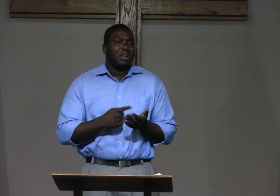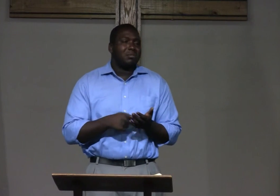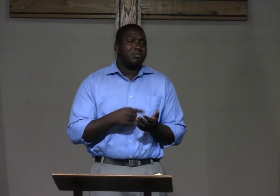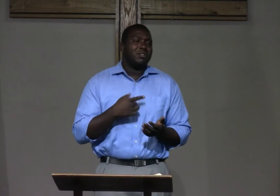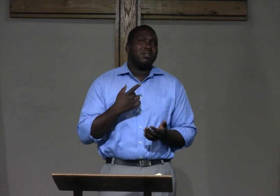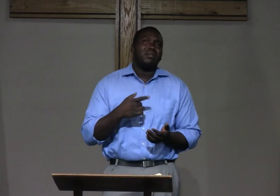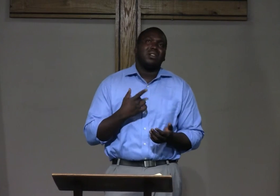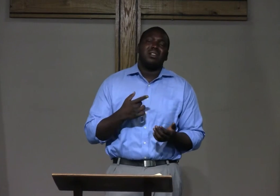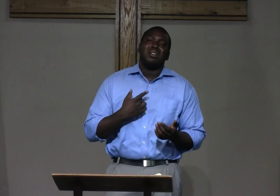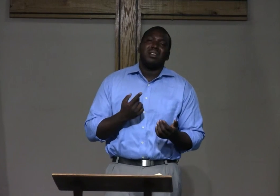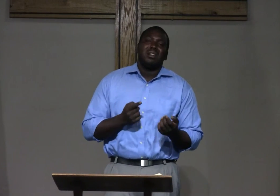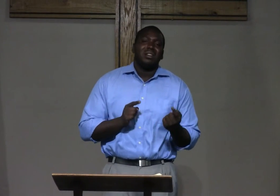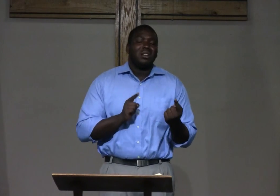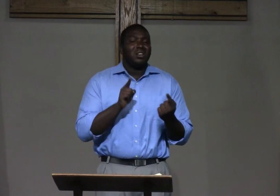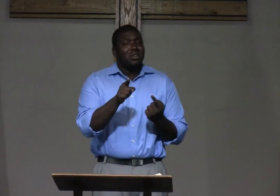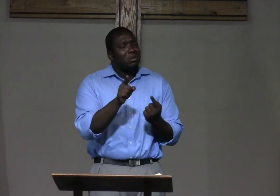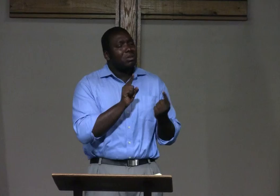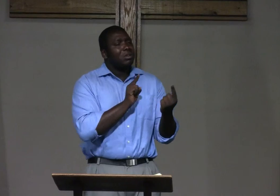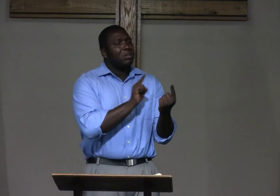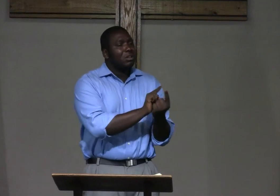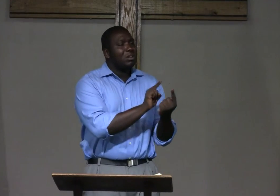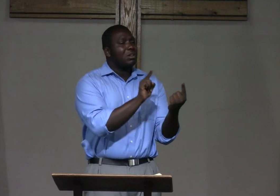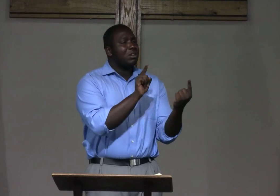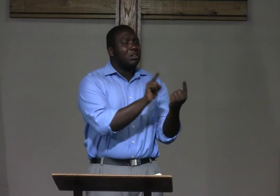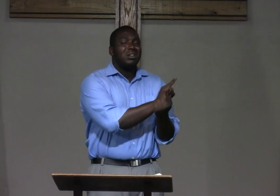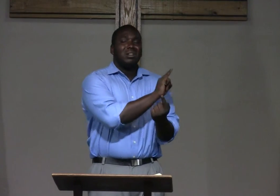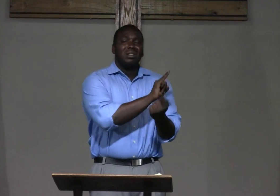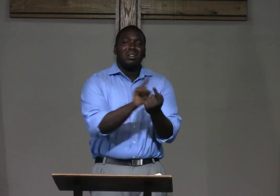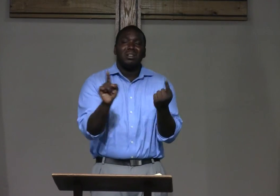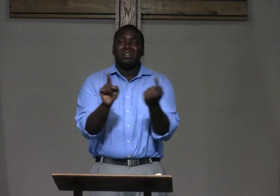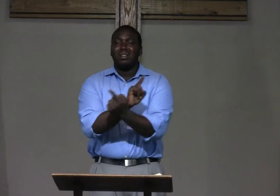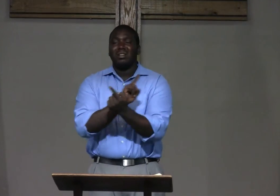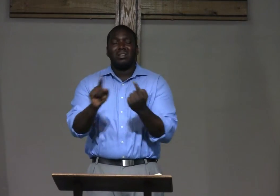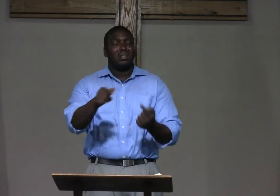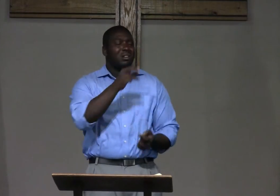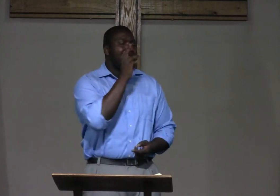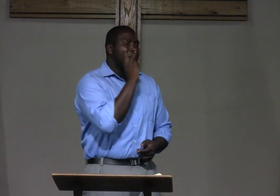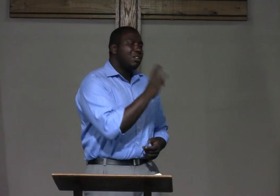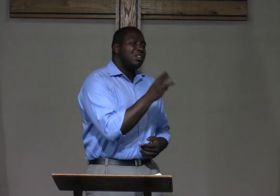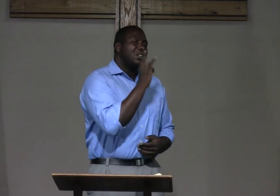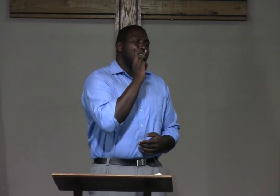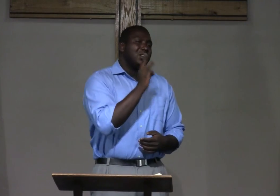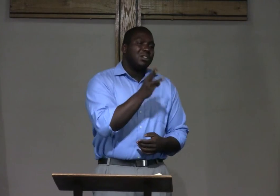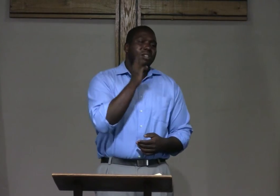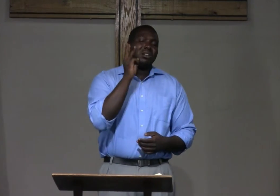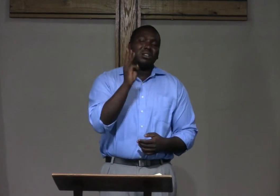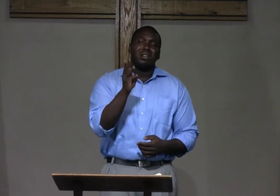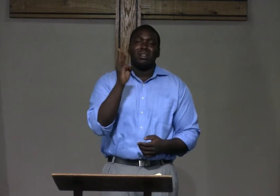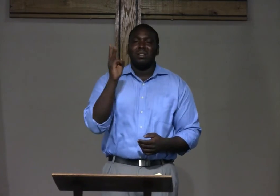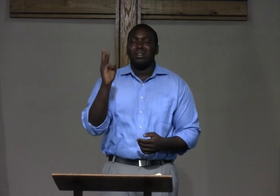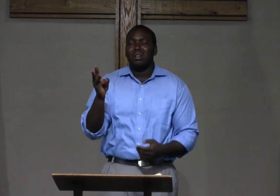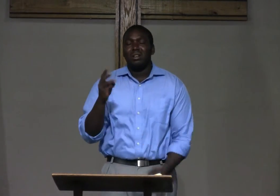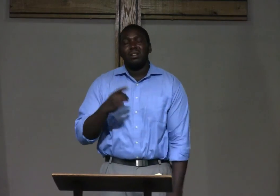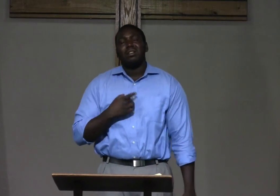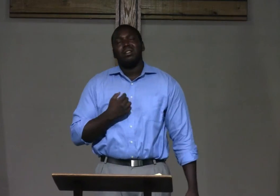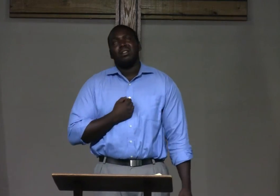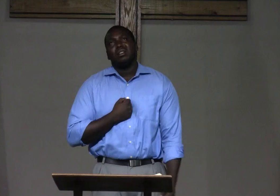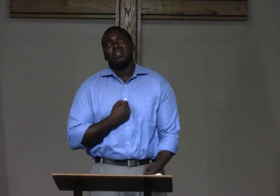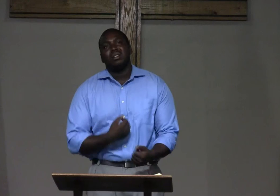What that's trying to say is that sometimes you may feel that you've witnessed and witnessed and witnessed and shared the